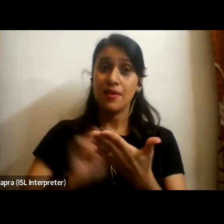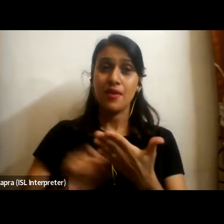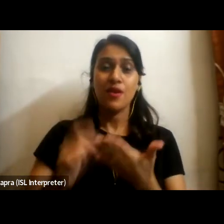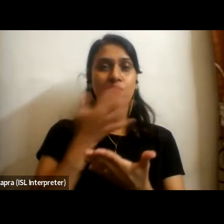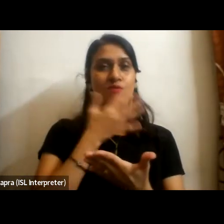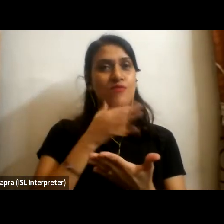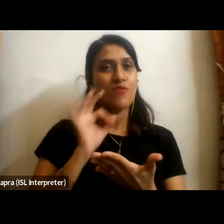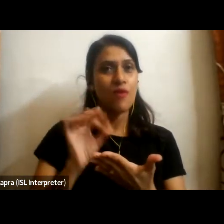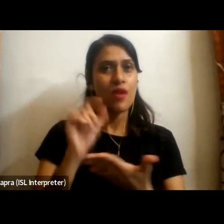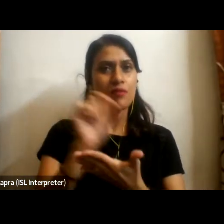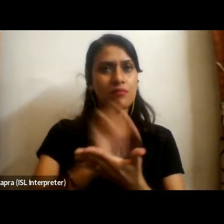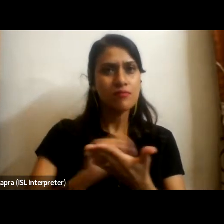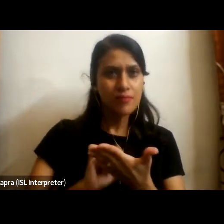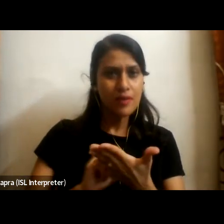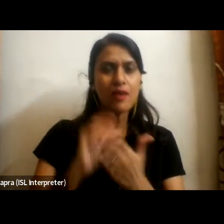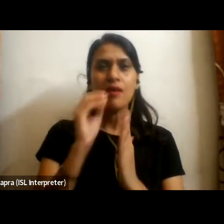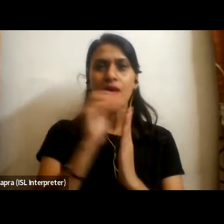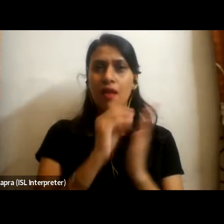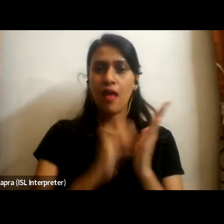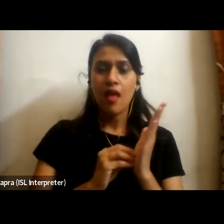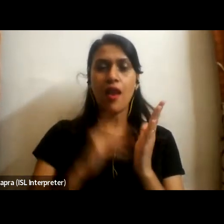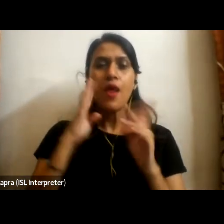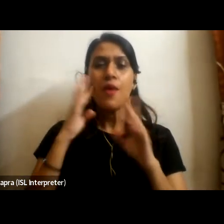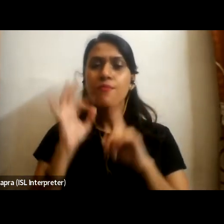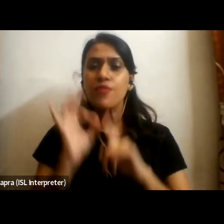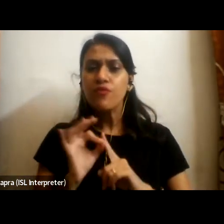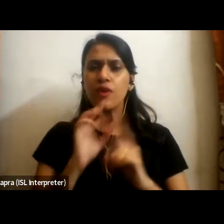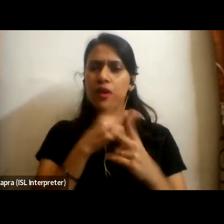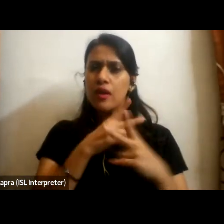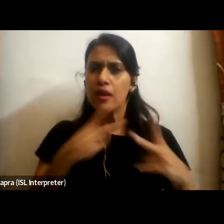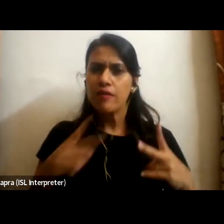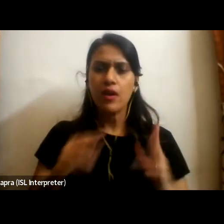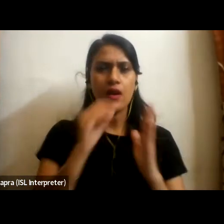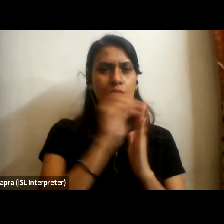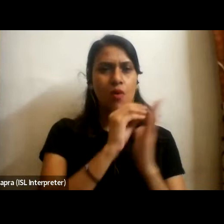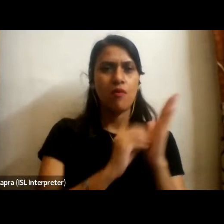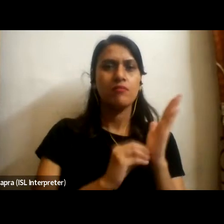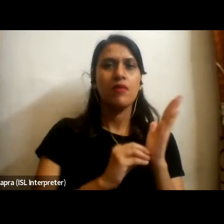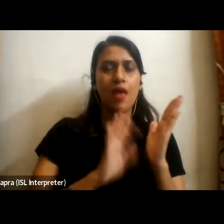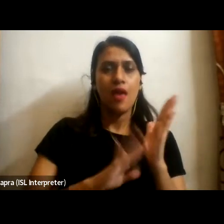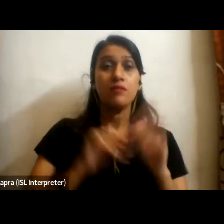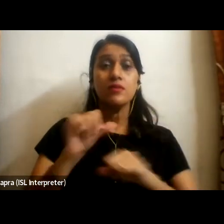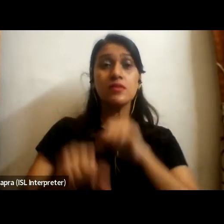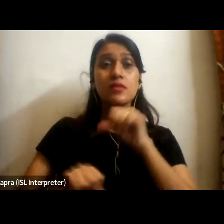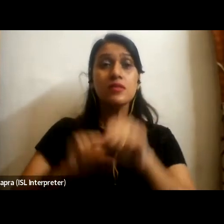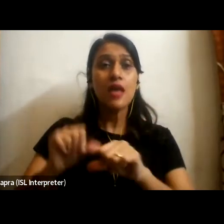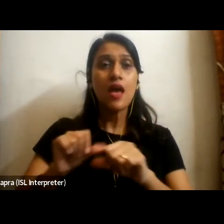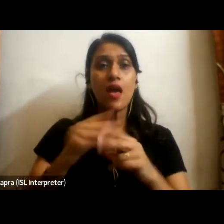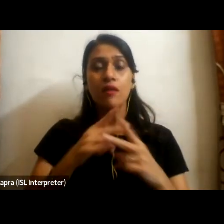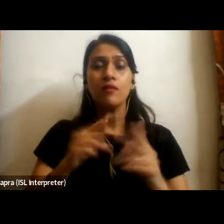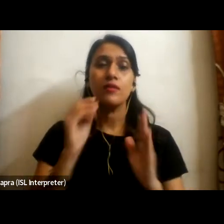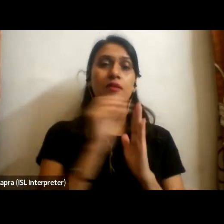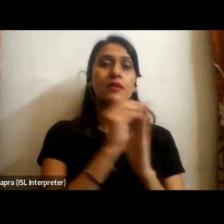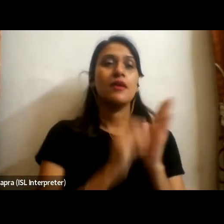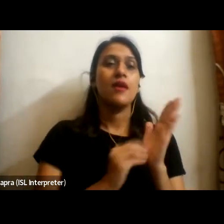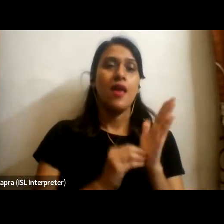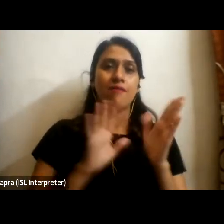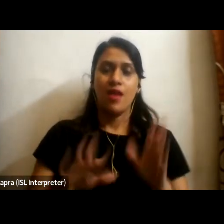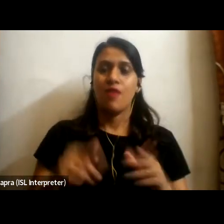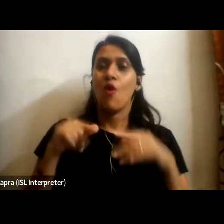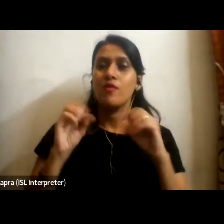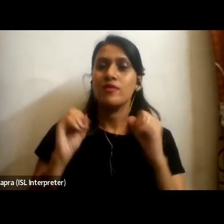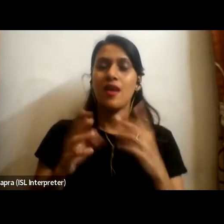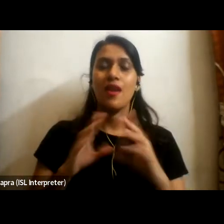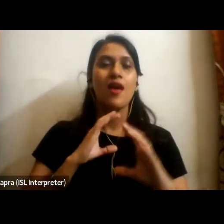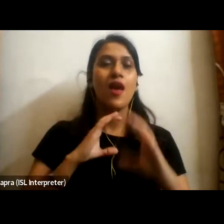and intricately through data at every step of the way. And that is what we are here to unravel. The book